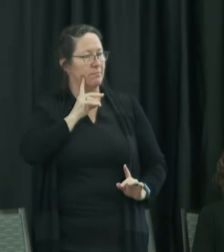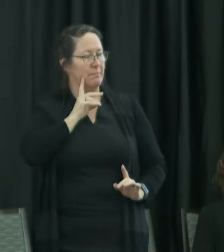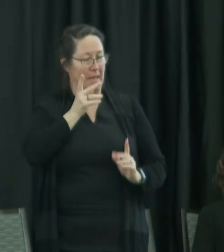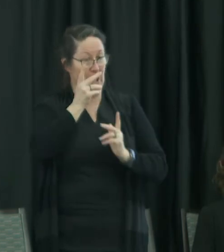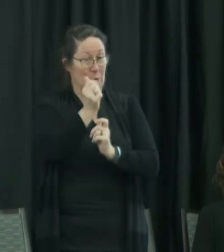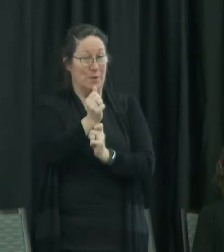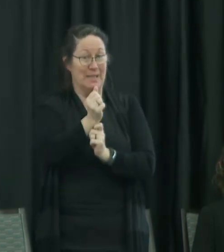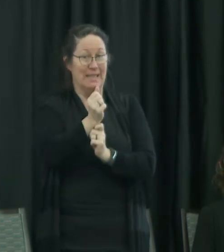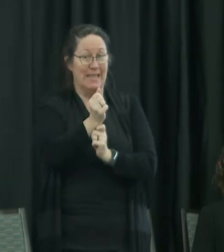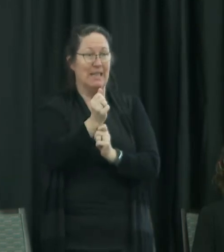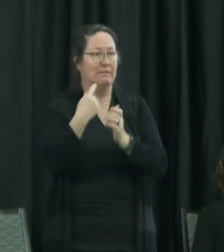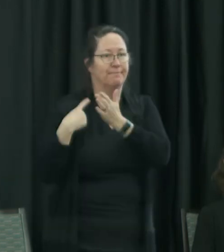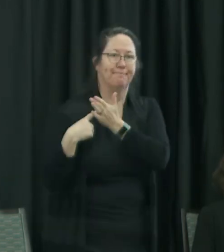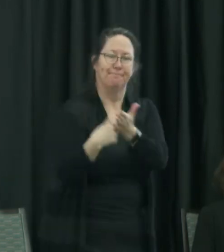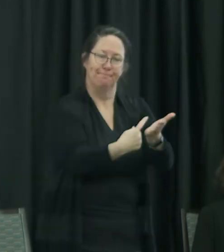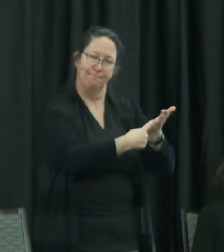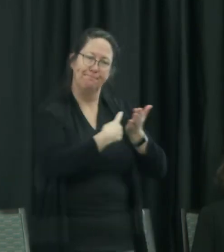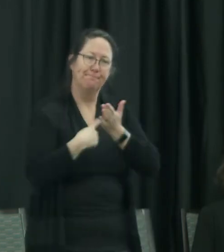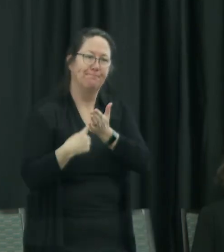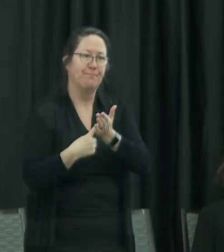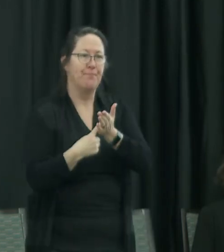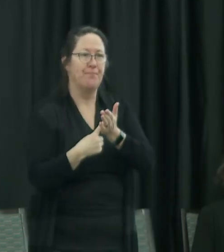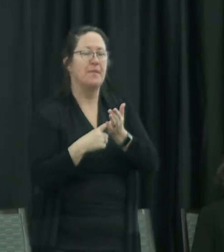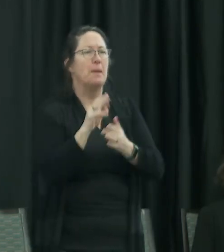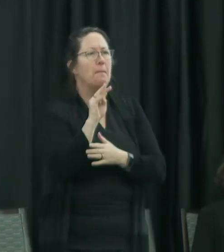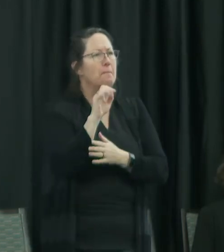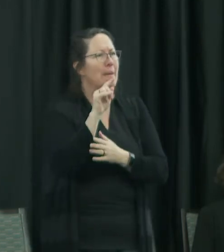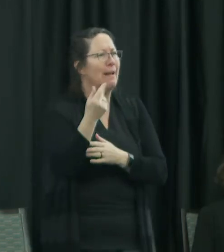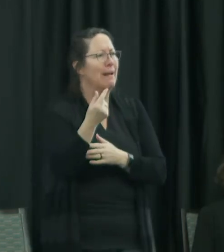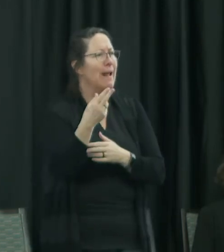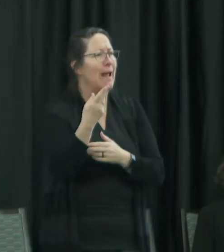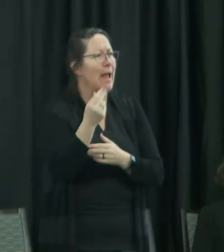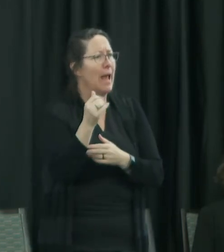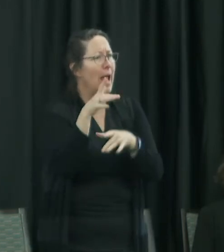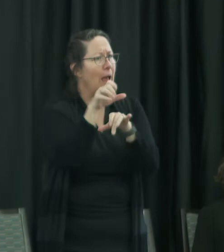interestingly enough, we got into a lengthy discussion about the mating habits of lobsters.